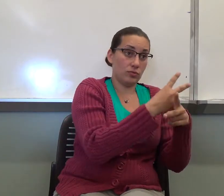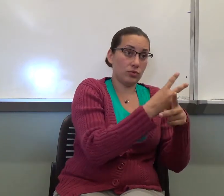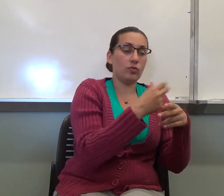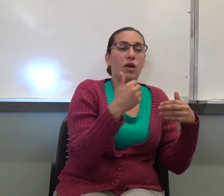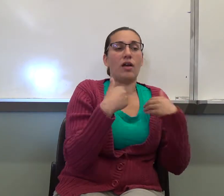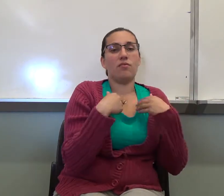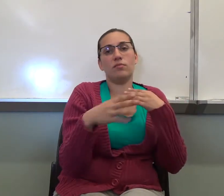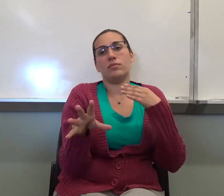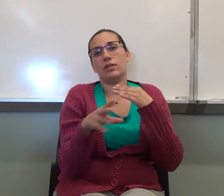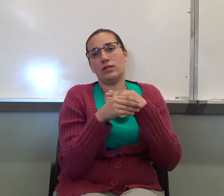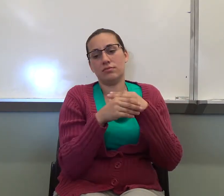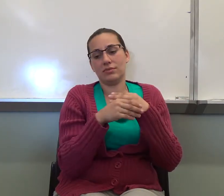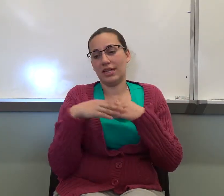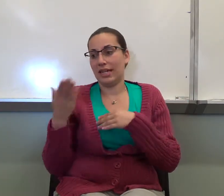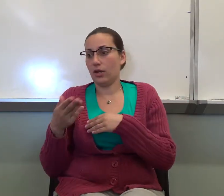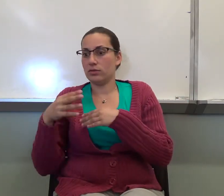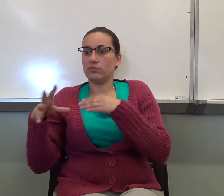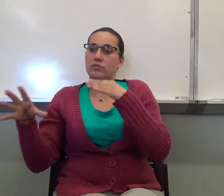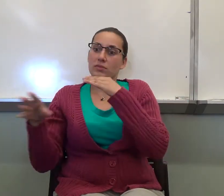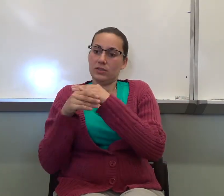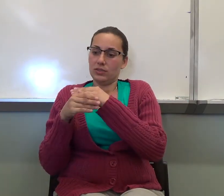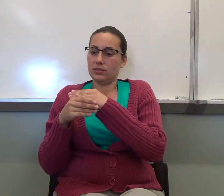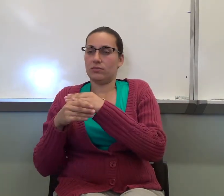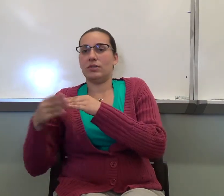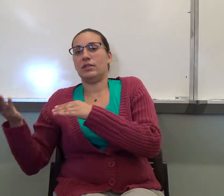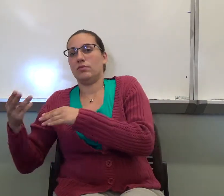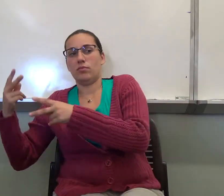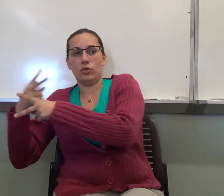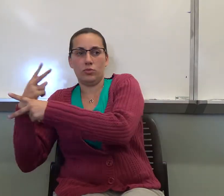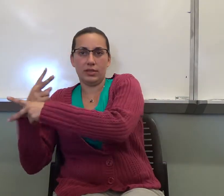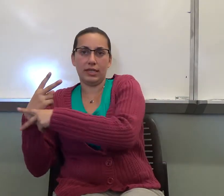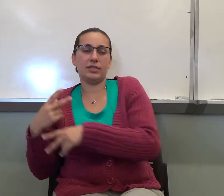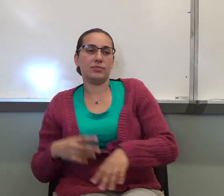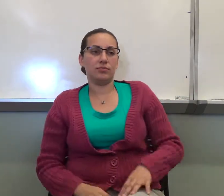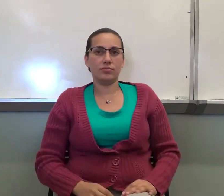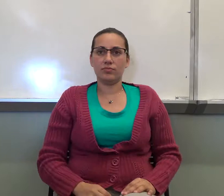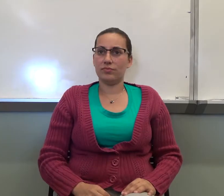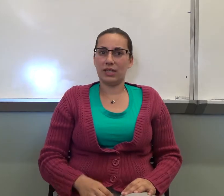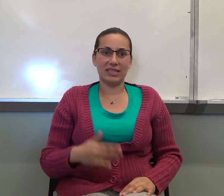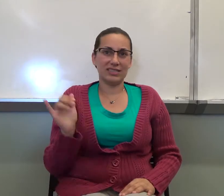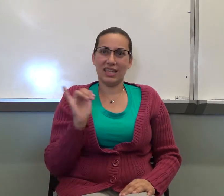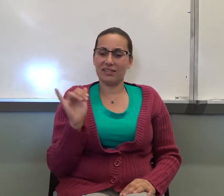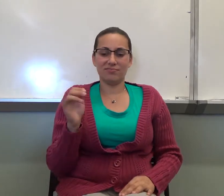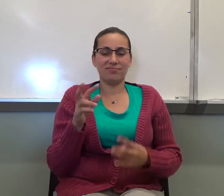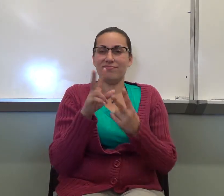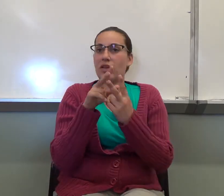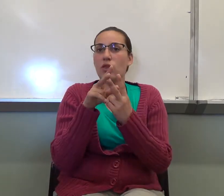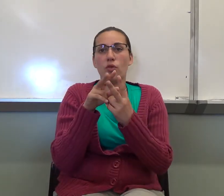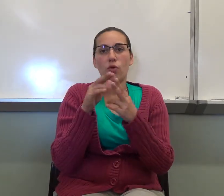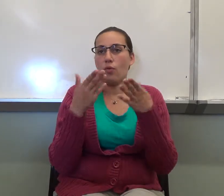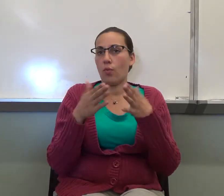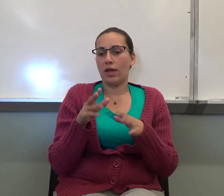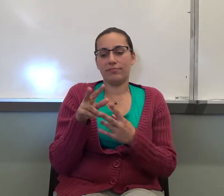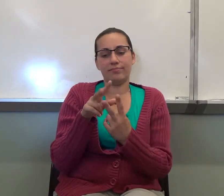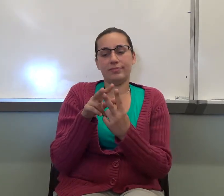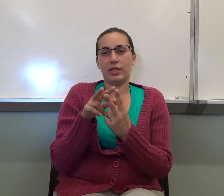got multiplication, there's addition. You can basically do it either order, and you'll still get the same